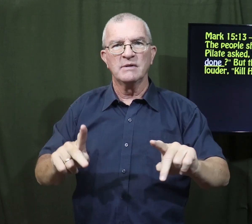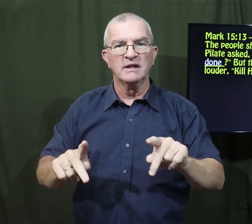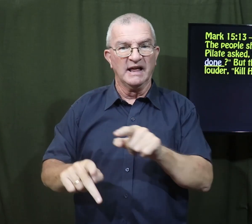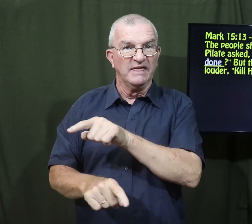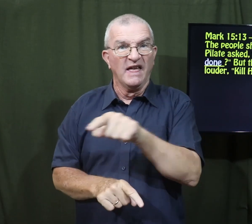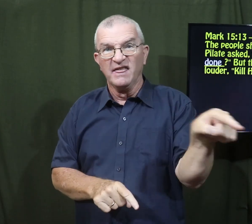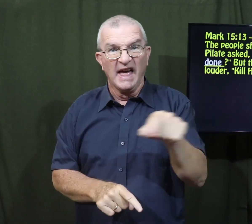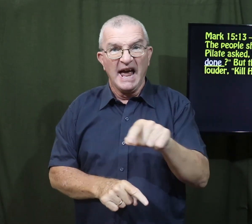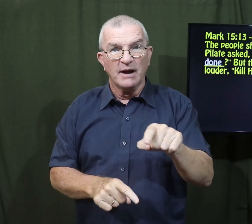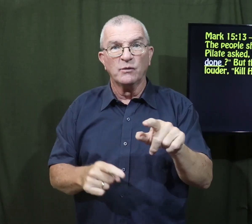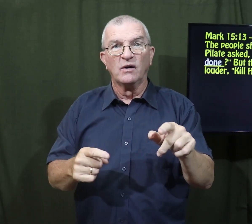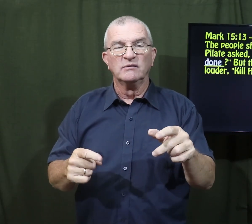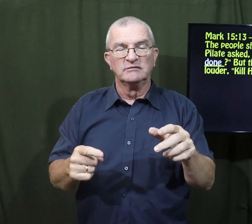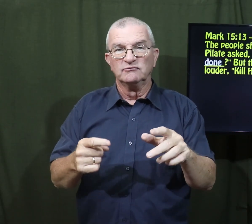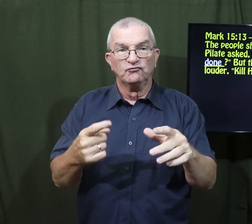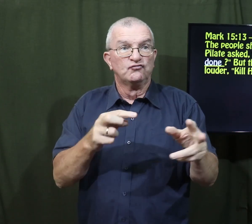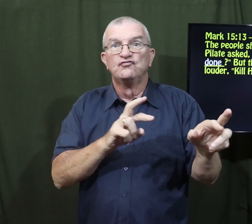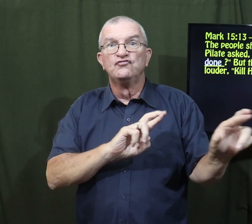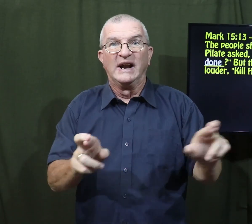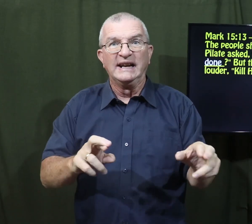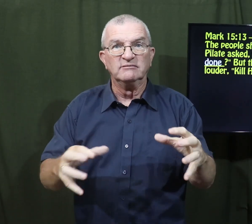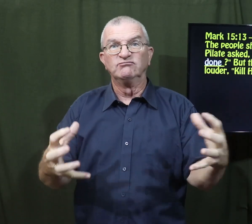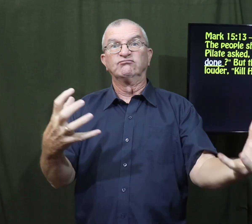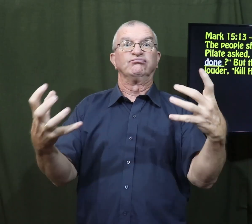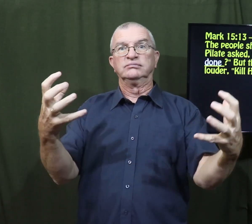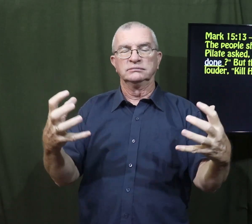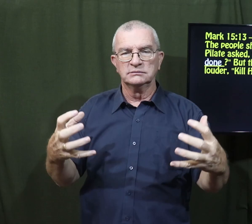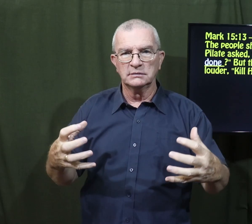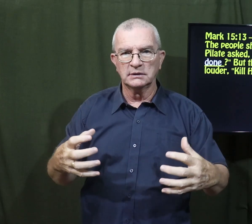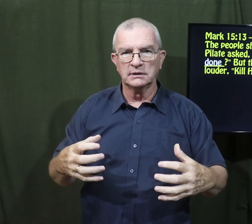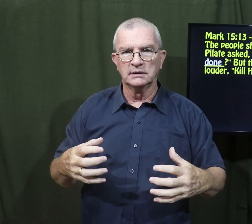up, and they were ready to riot.